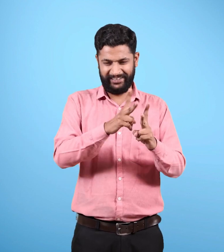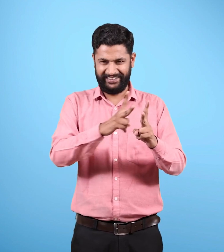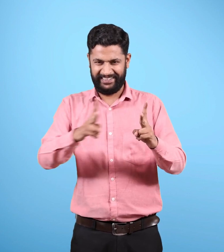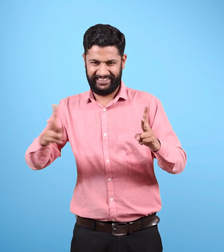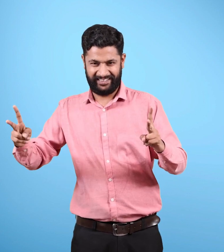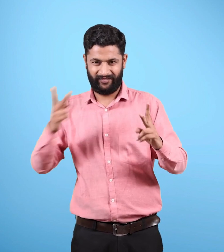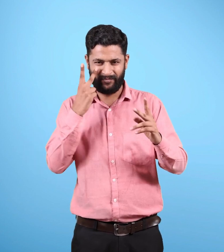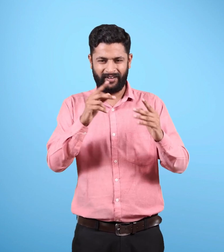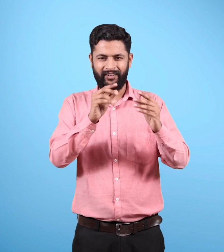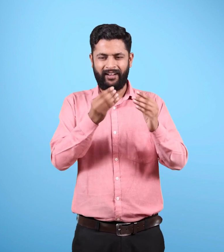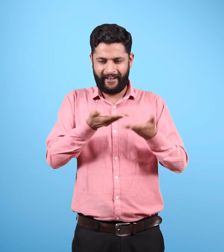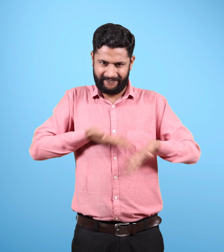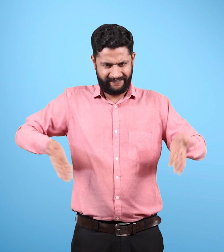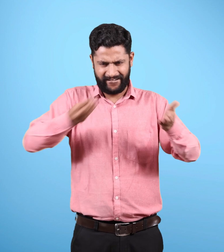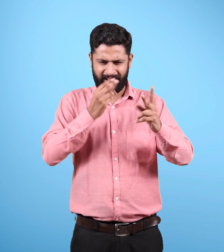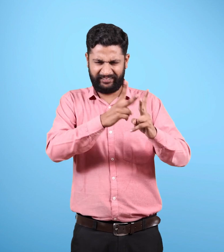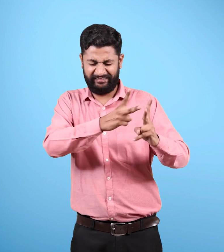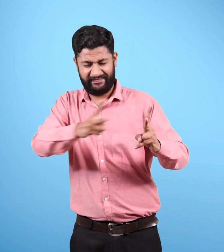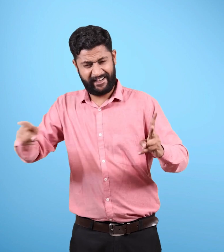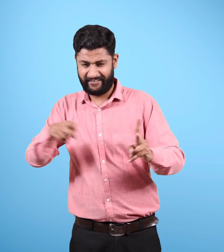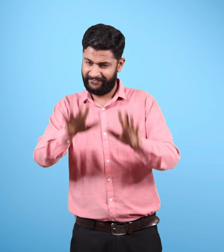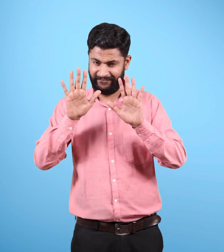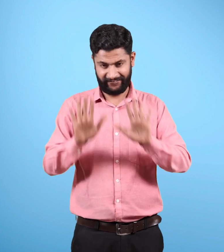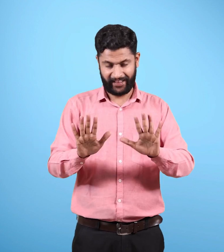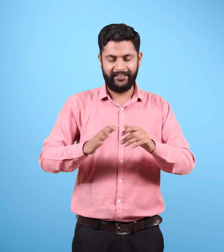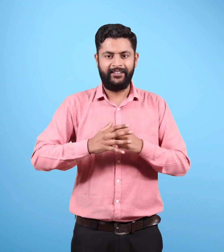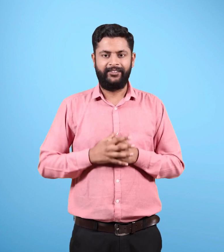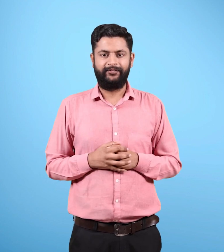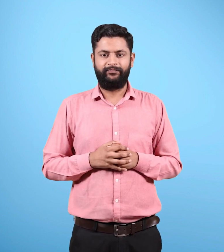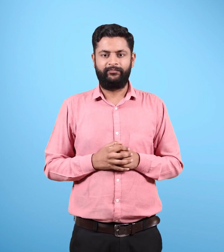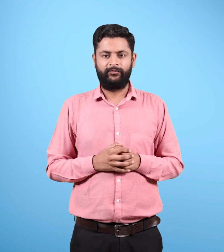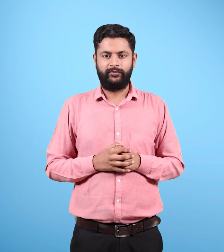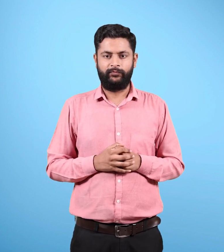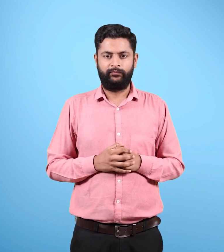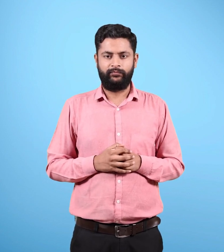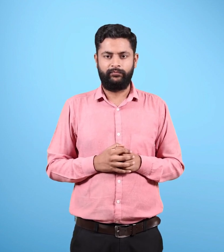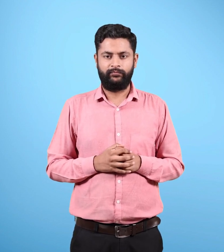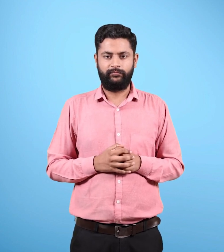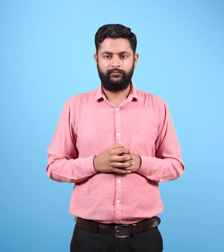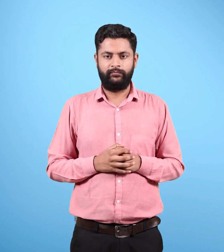There seems to be so much variety in the food that we eat. Figure 1.1